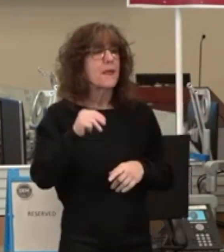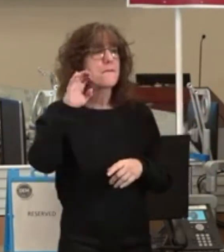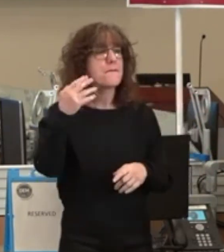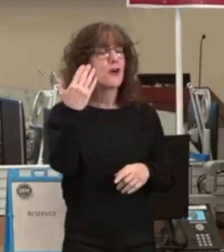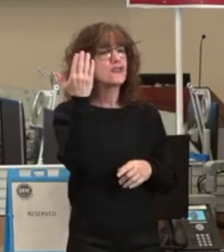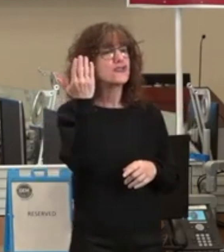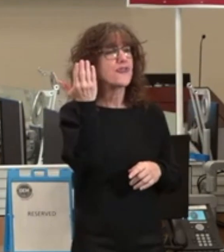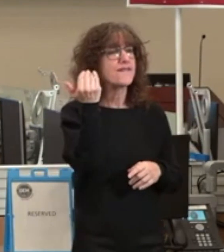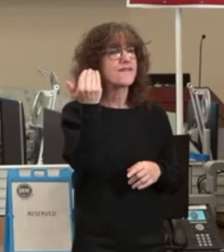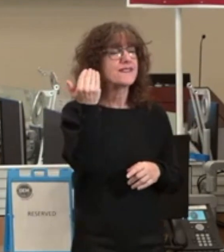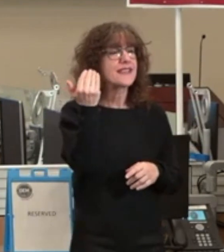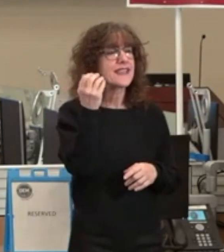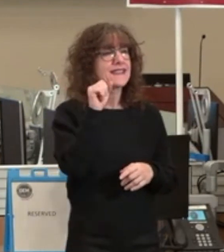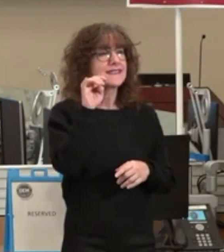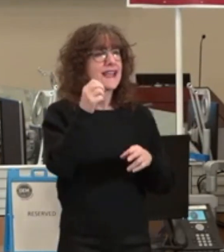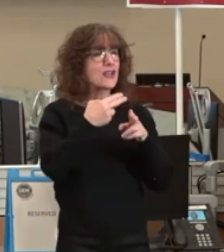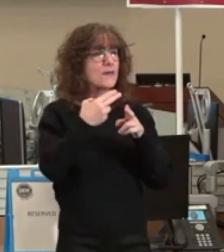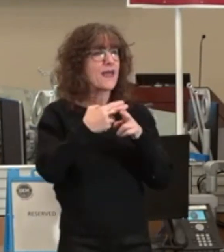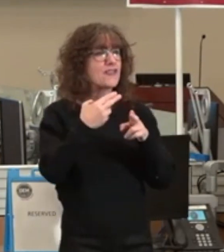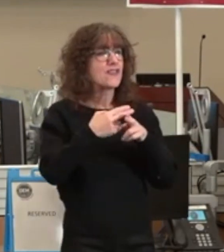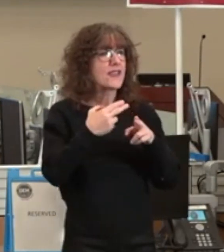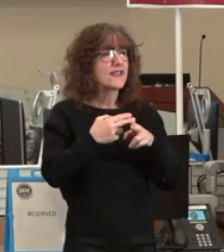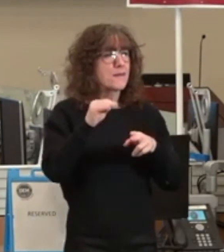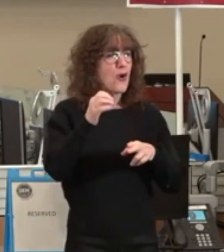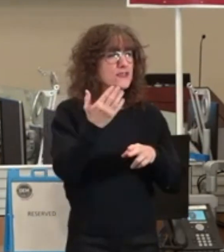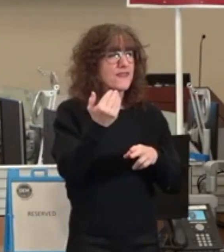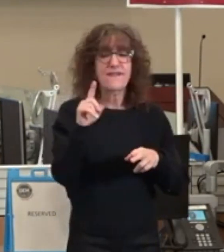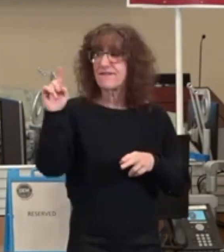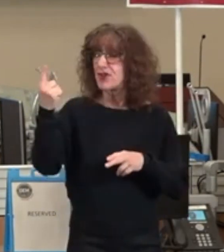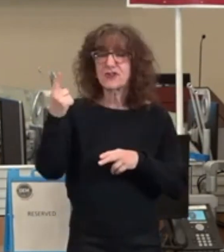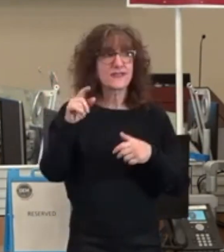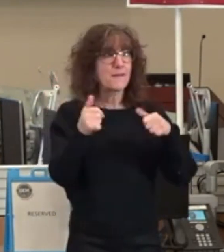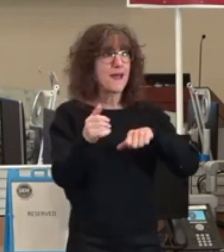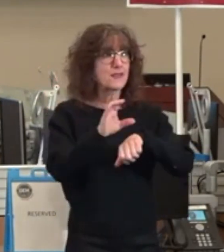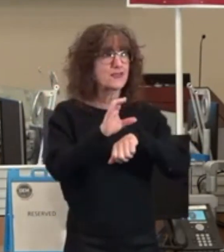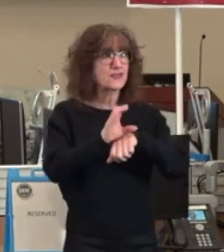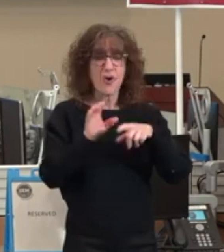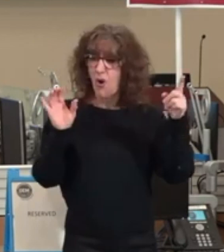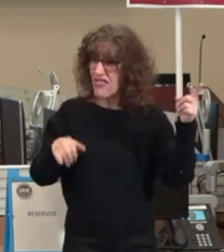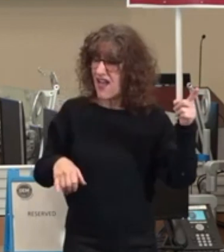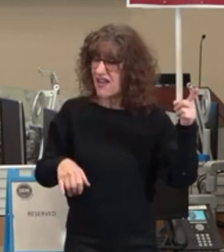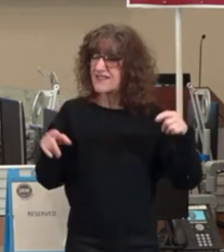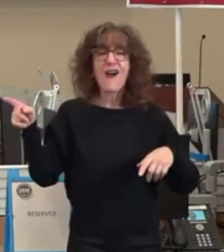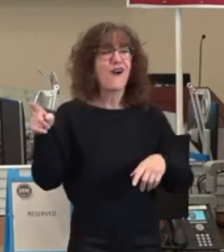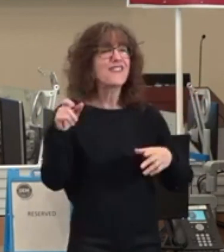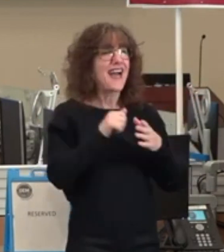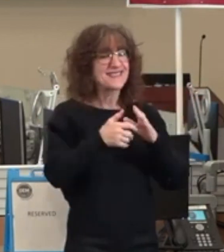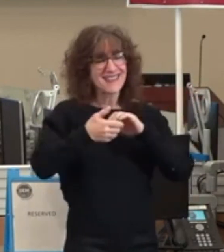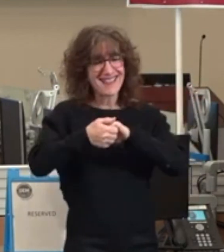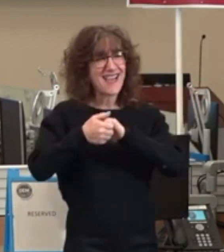15th site you mentioned? the First Baptist Church of Glen Arden. Yes, that's the one with in